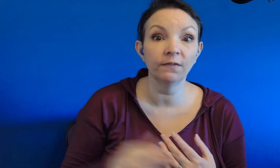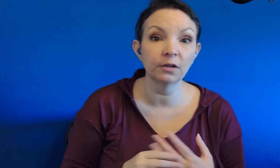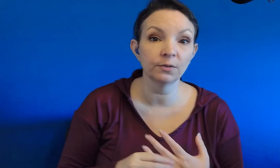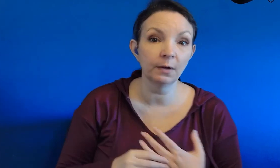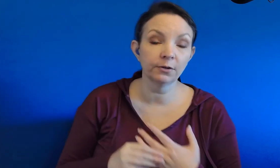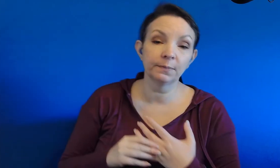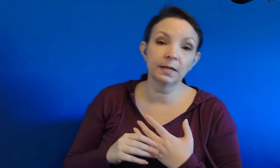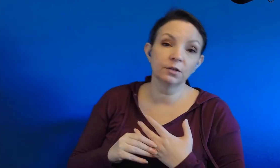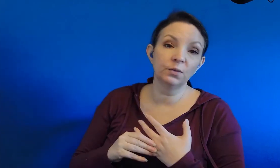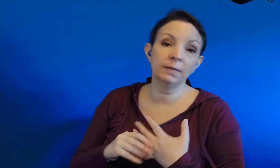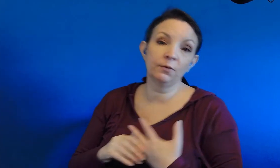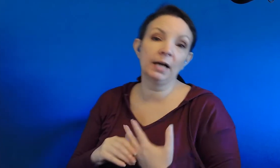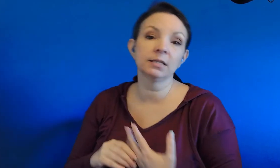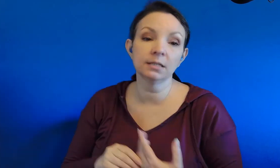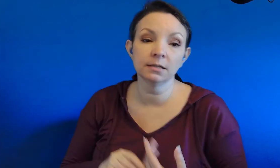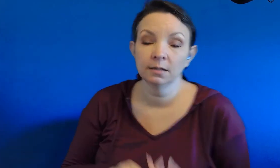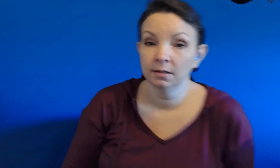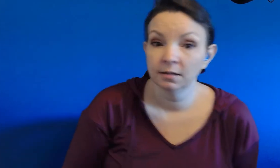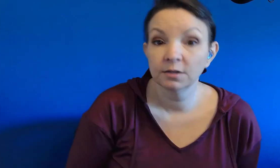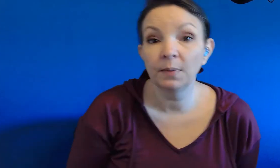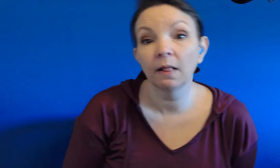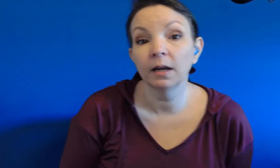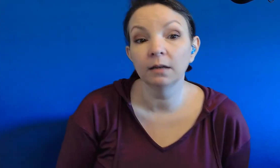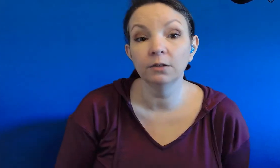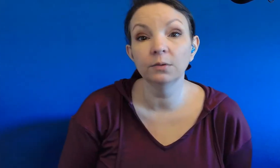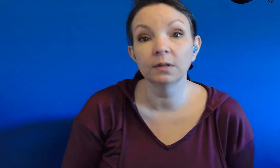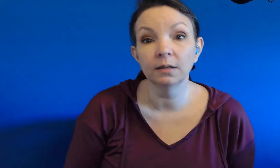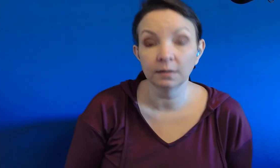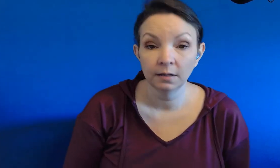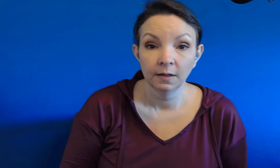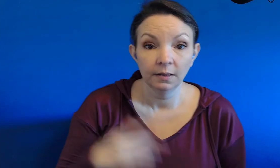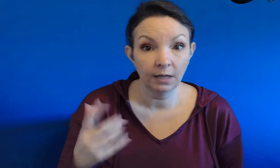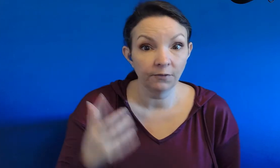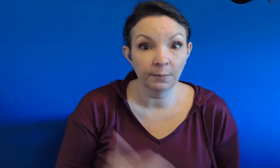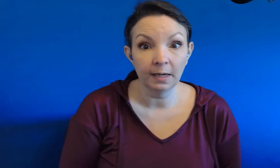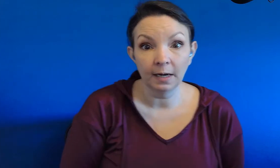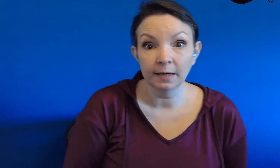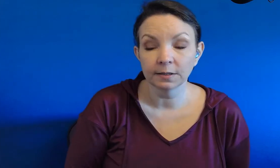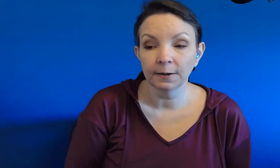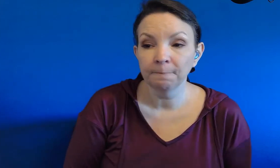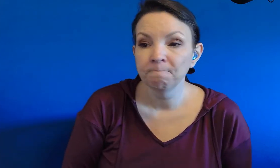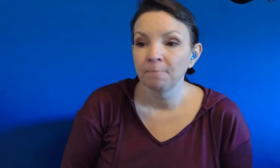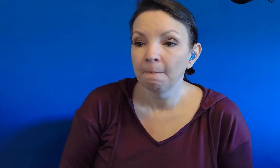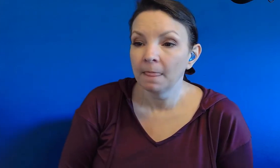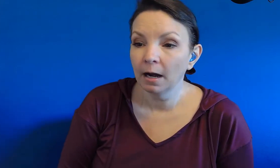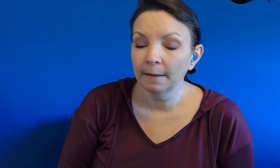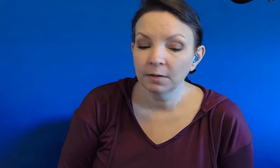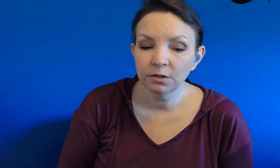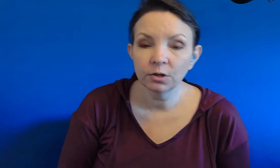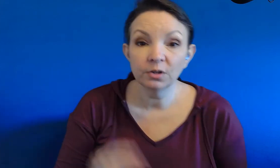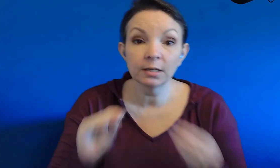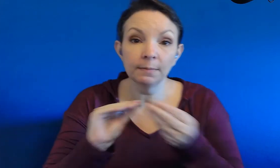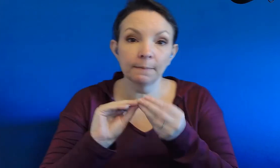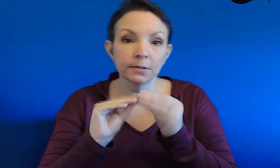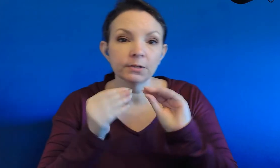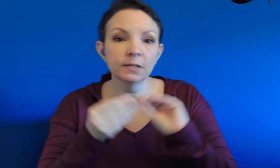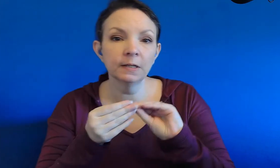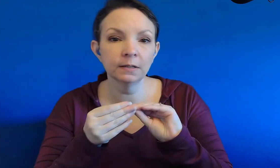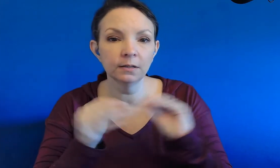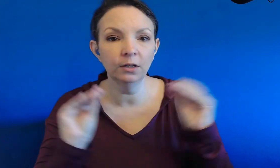speller because we practice spelling using the alphabet in ASL. I'm going to show you some numbers. So you're going to take your